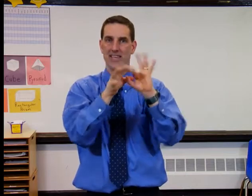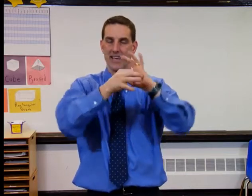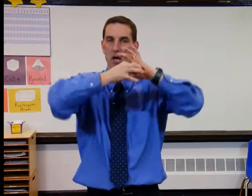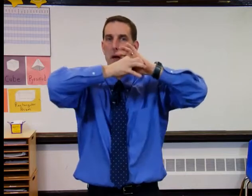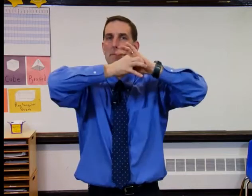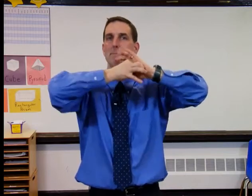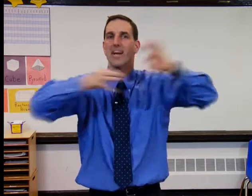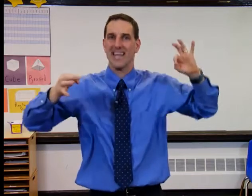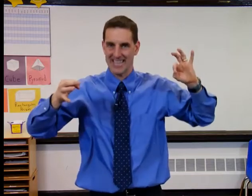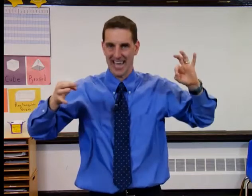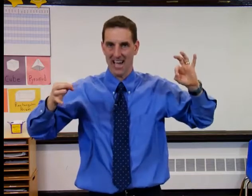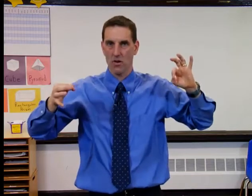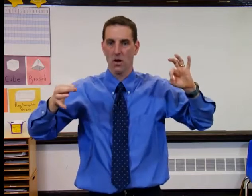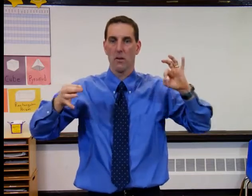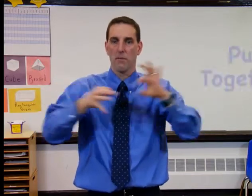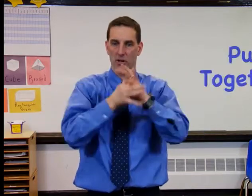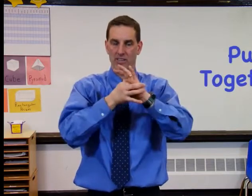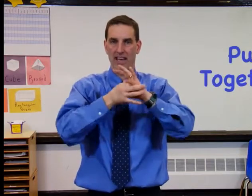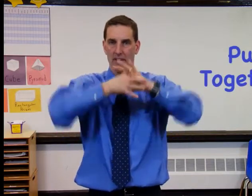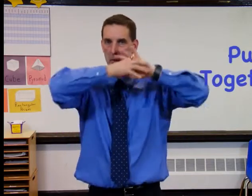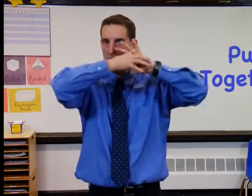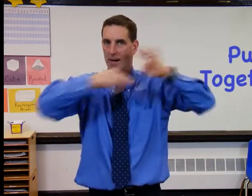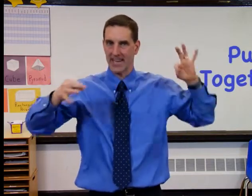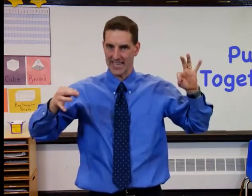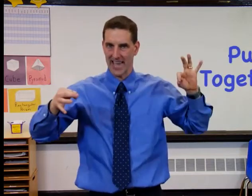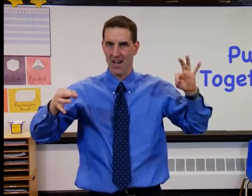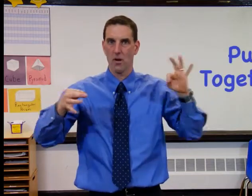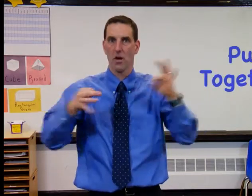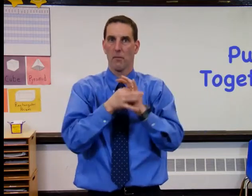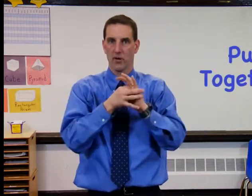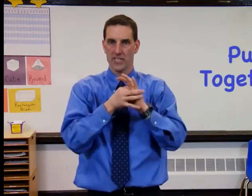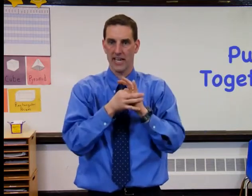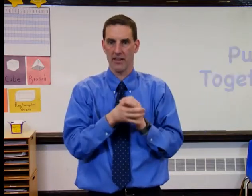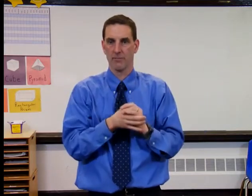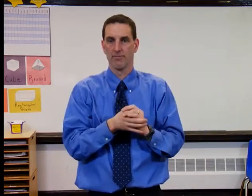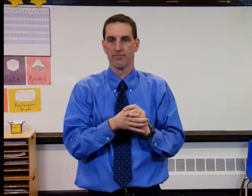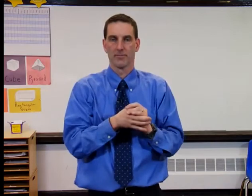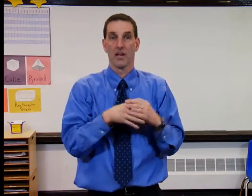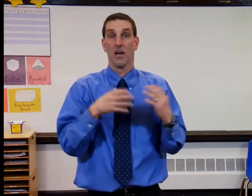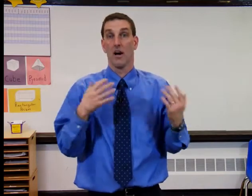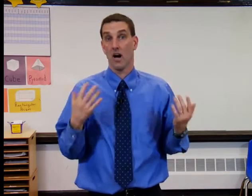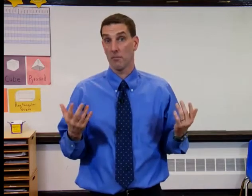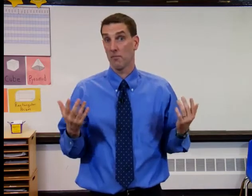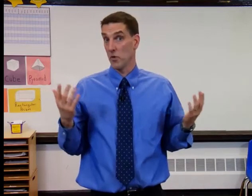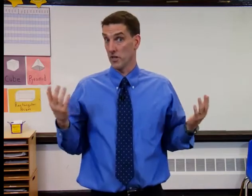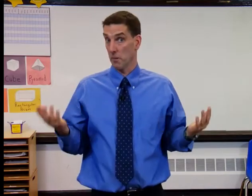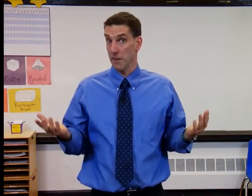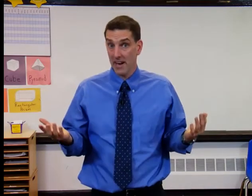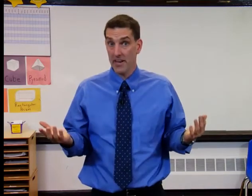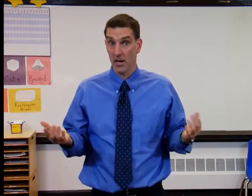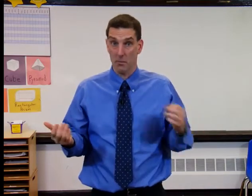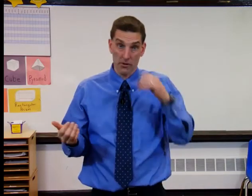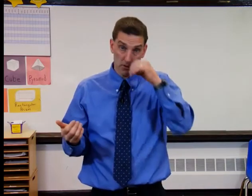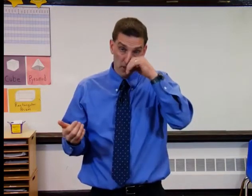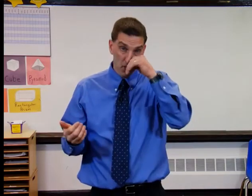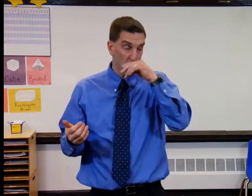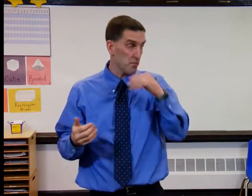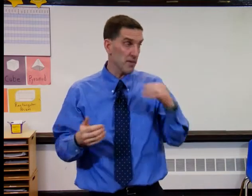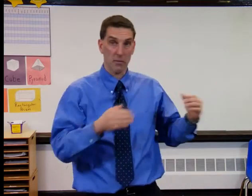10. Break it down, put it together. Break it down, put it together. When you're comparing numbers, you want to be able to have